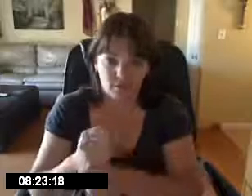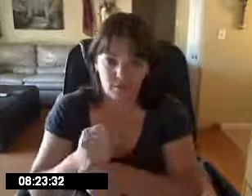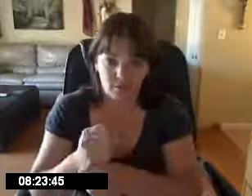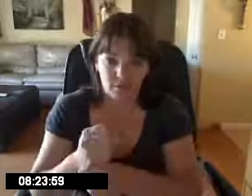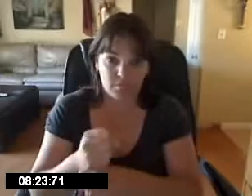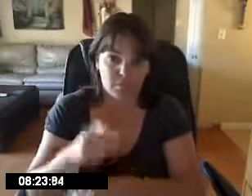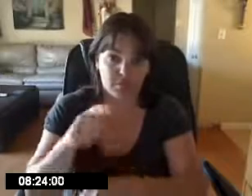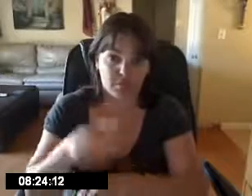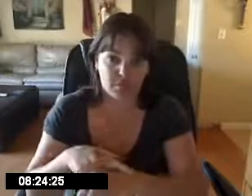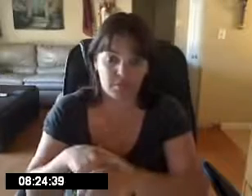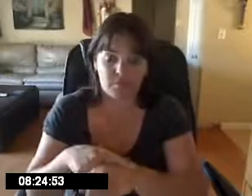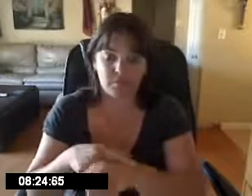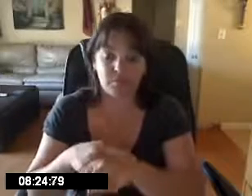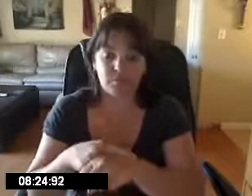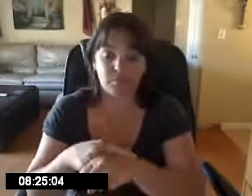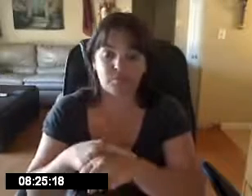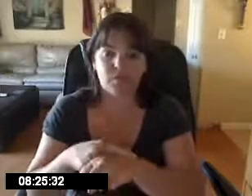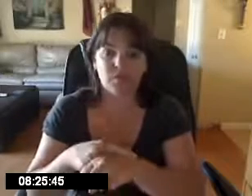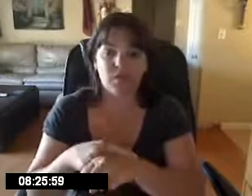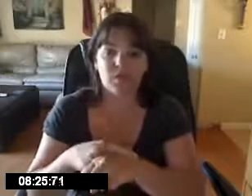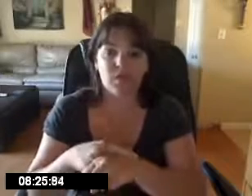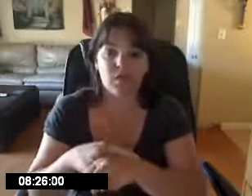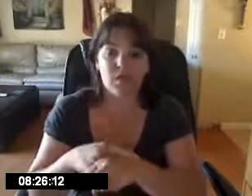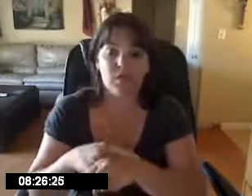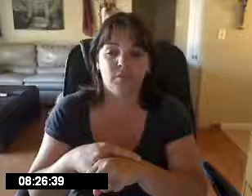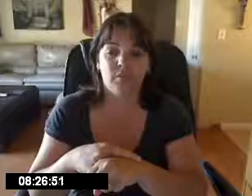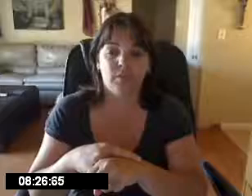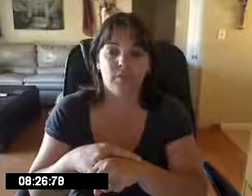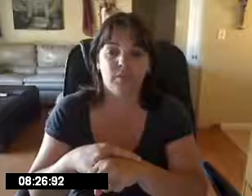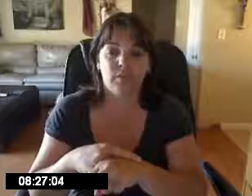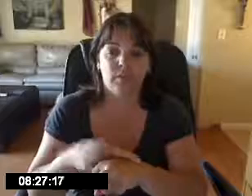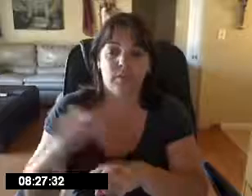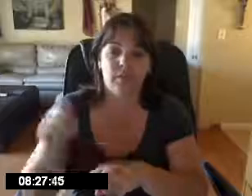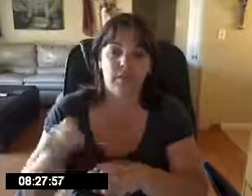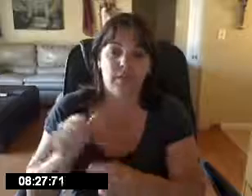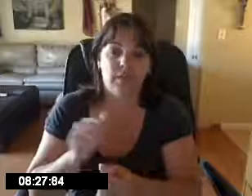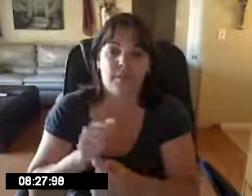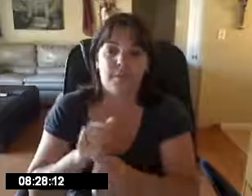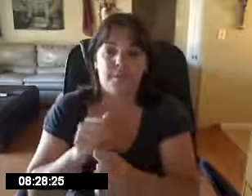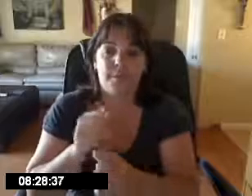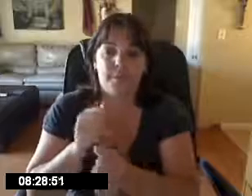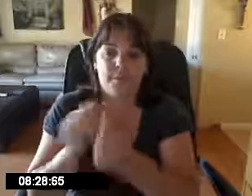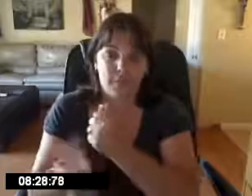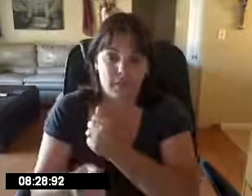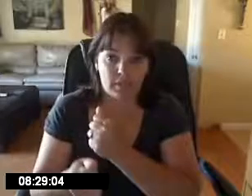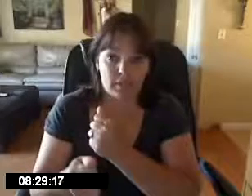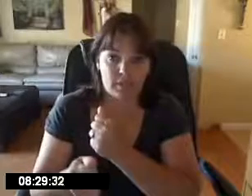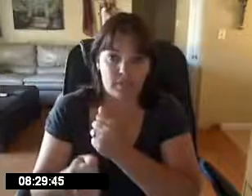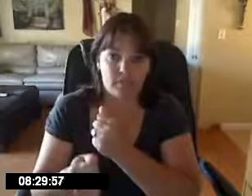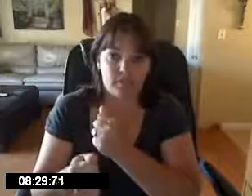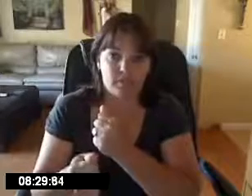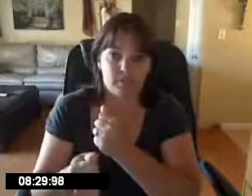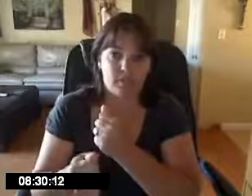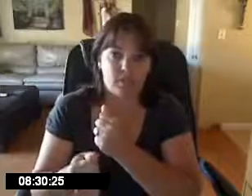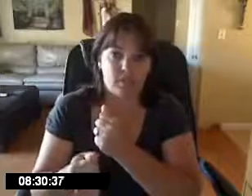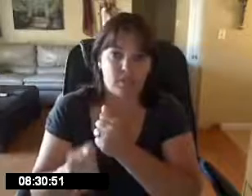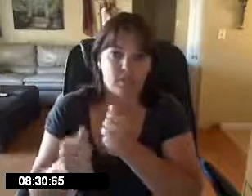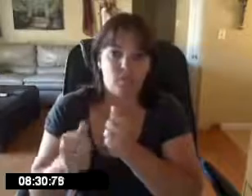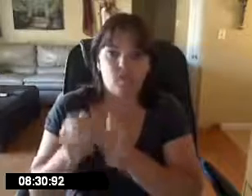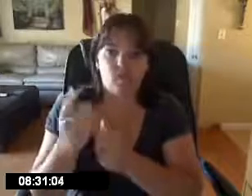knowledge exam, so you need to have taken and passed the NIC test at one of the levels. Okay?